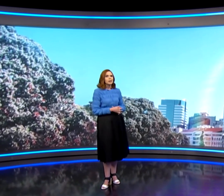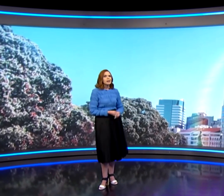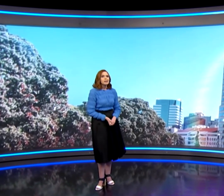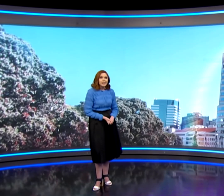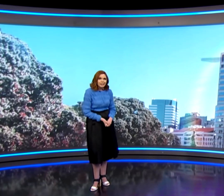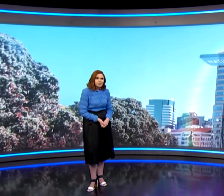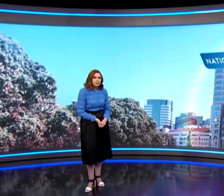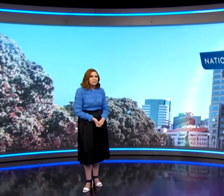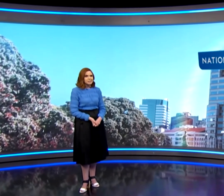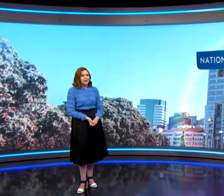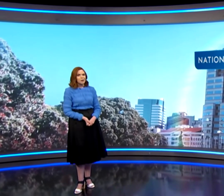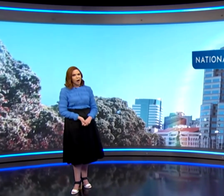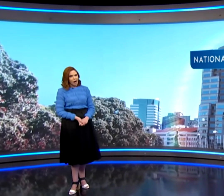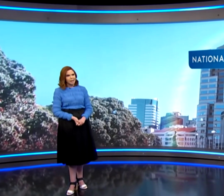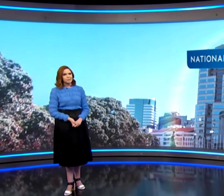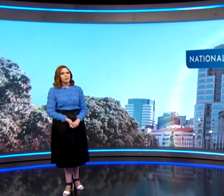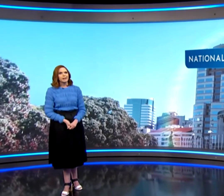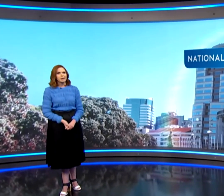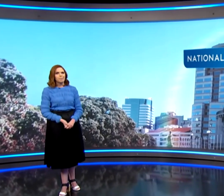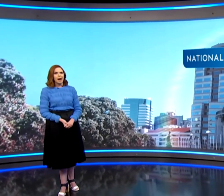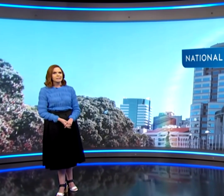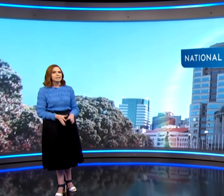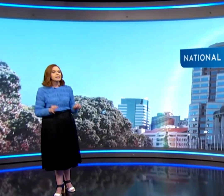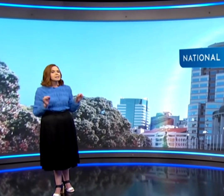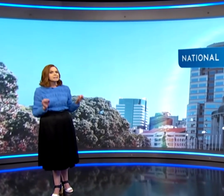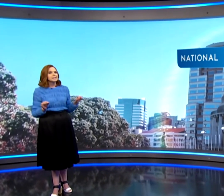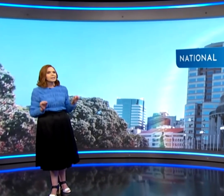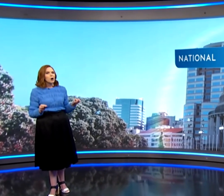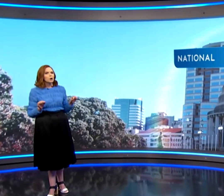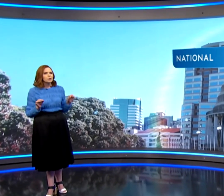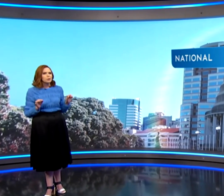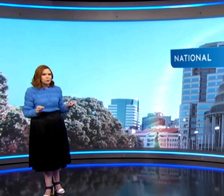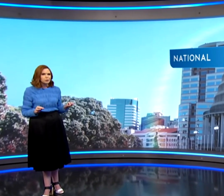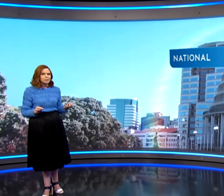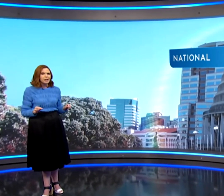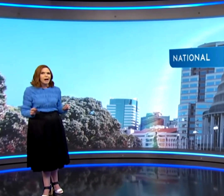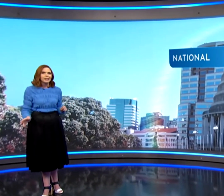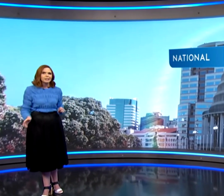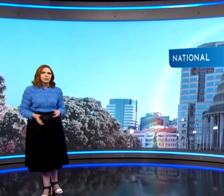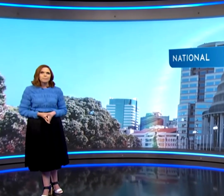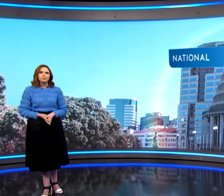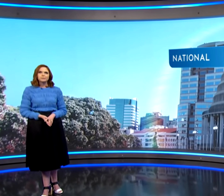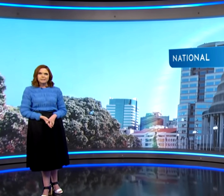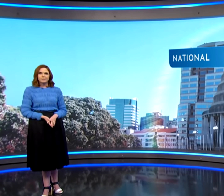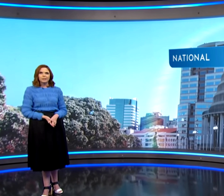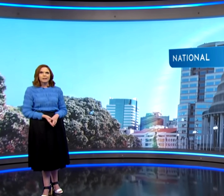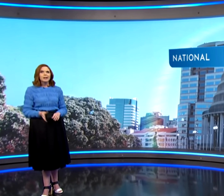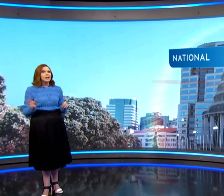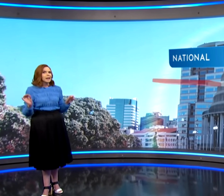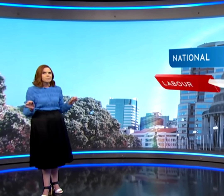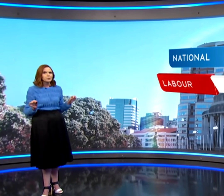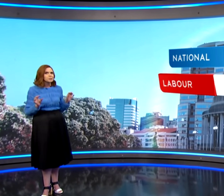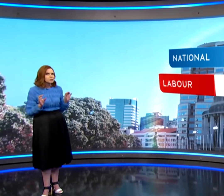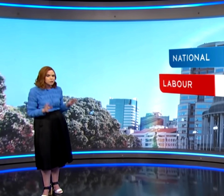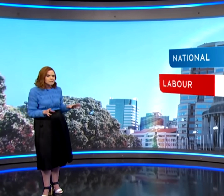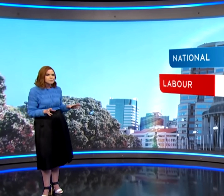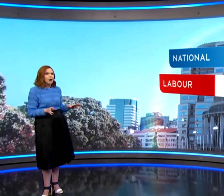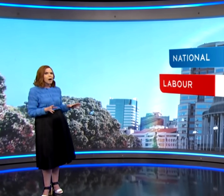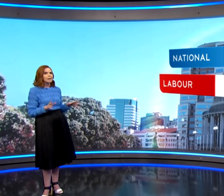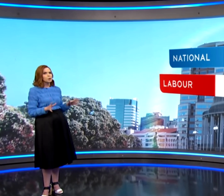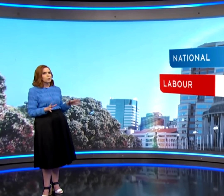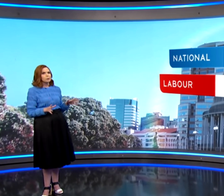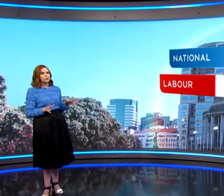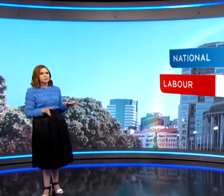a look. National is now the highest ranking party, sitting on 39, a jump of 7. Labour is